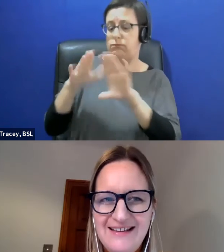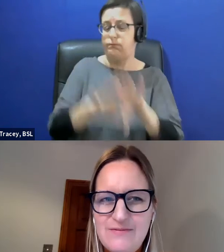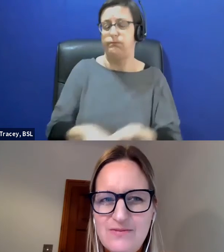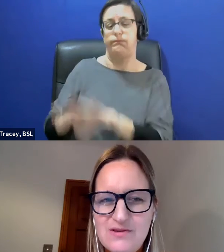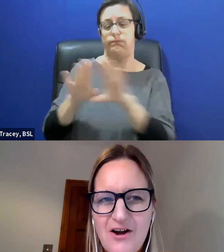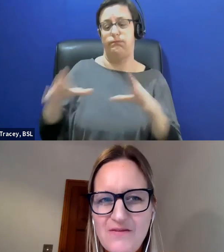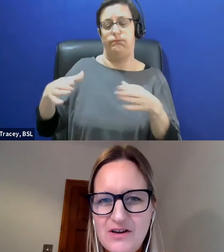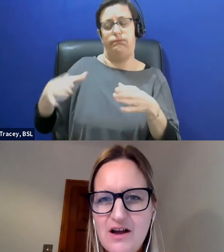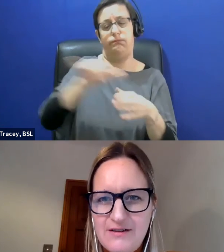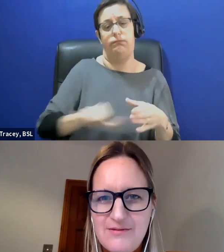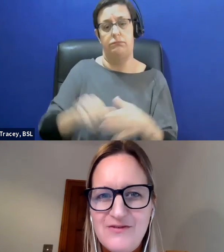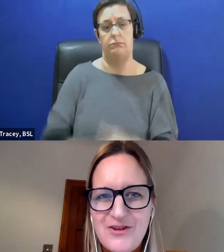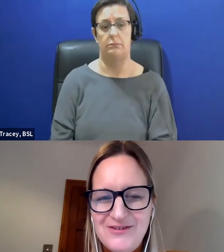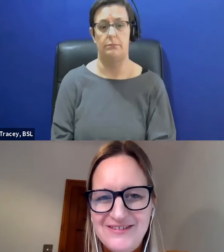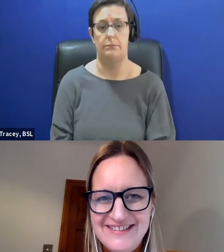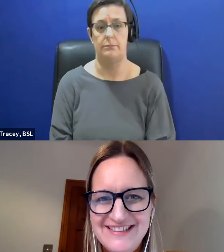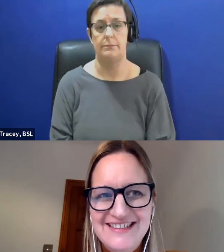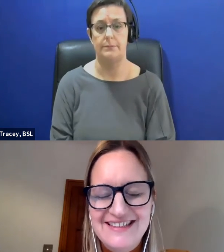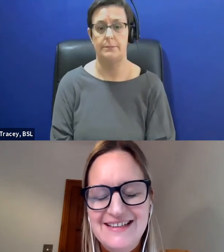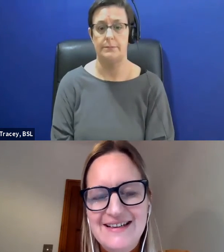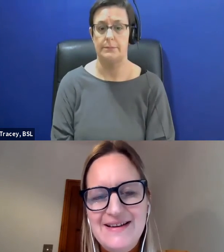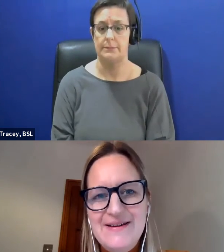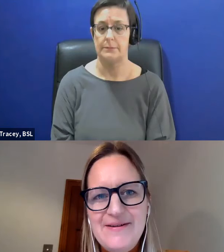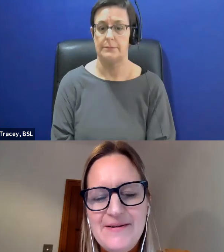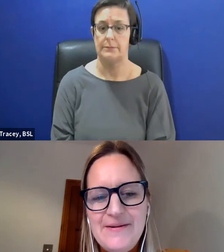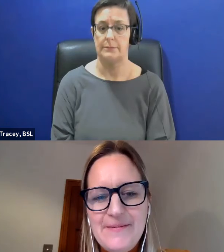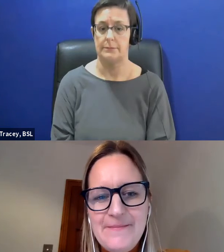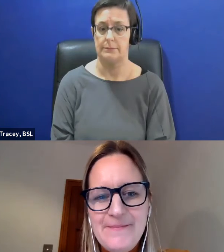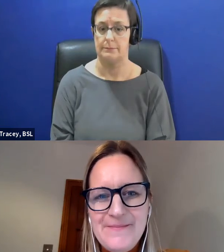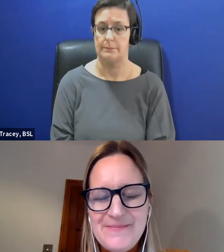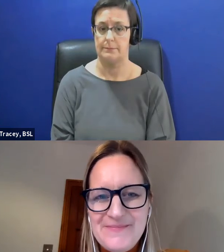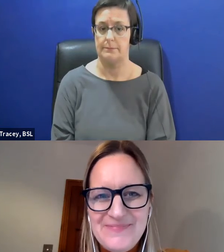see the mechanisms to start overcoming some of those.